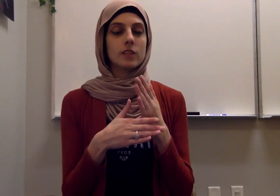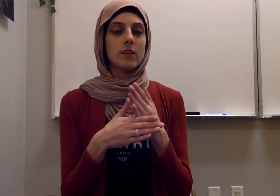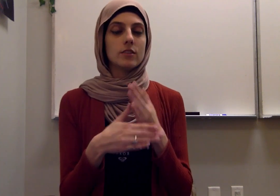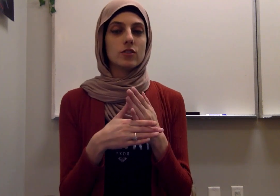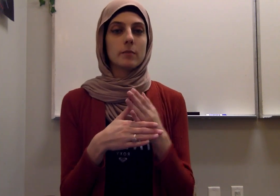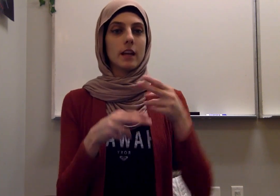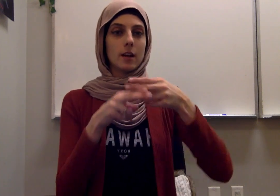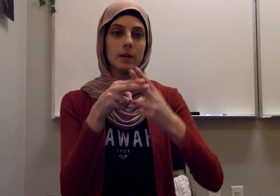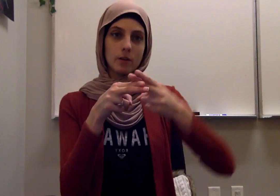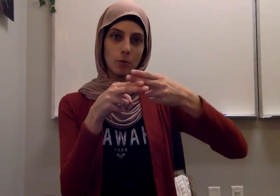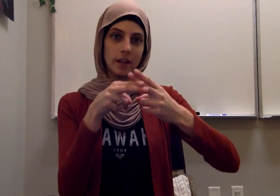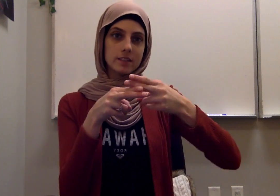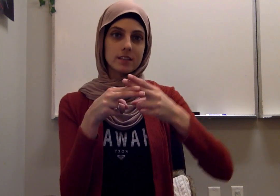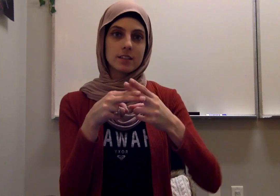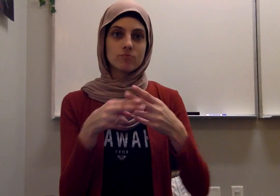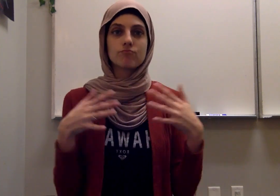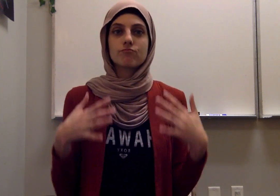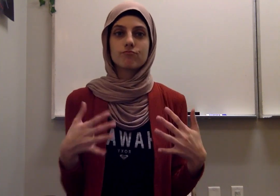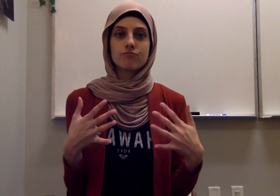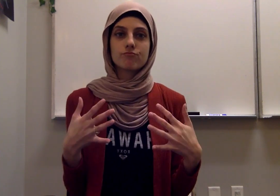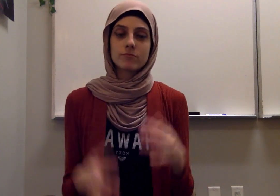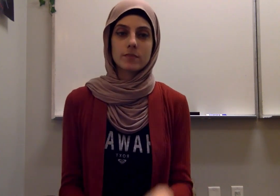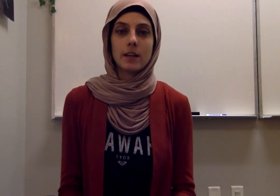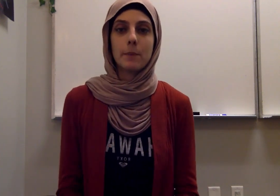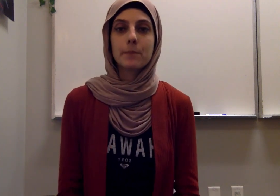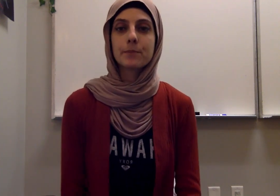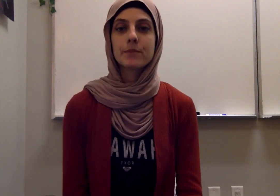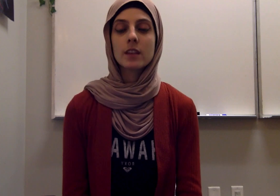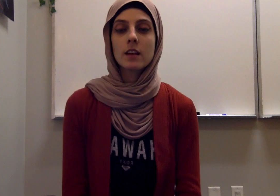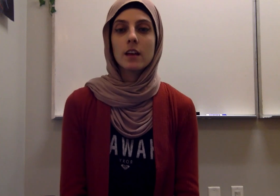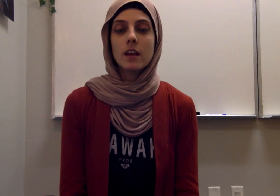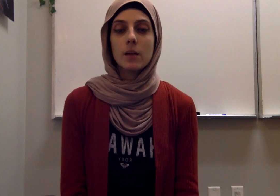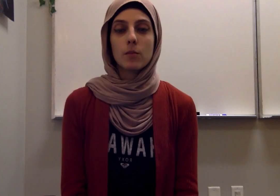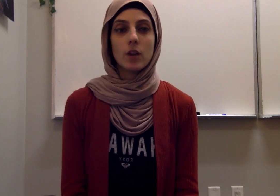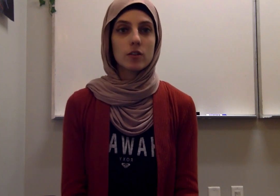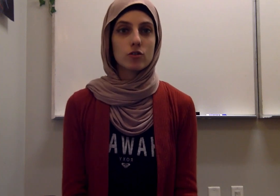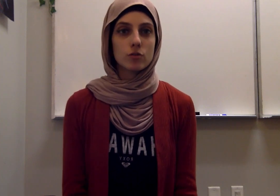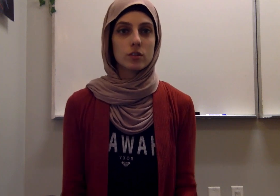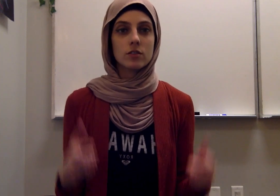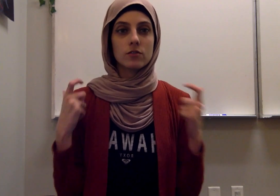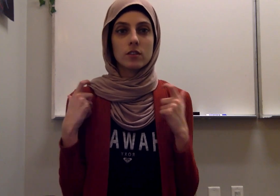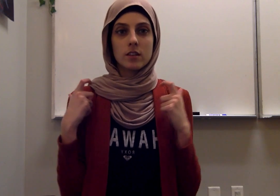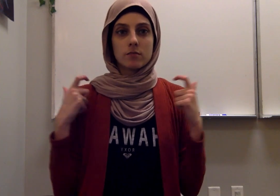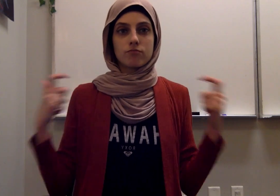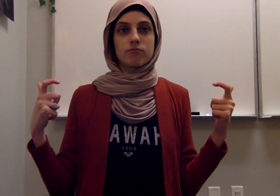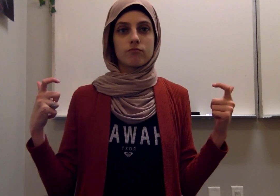Average or medium weight. Okay. Broad shoulders.